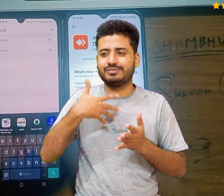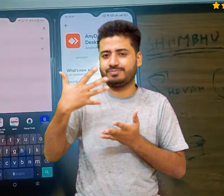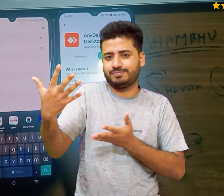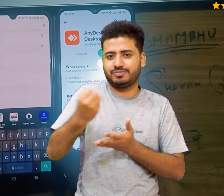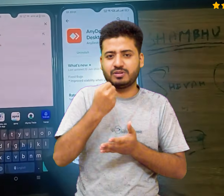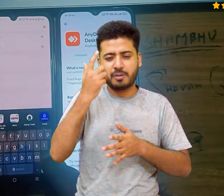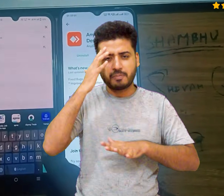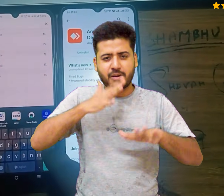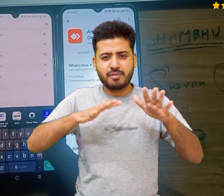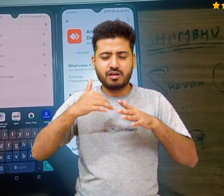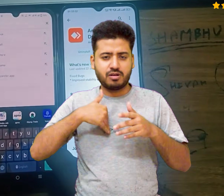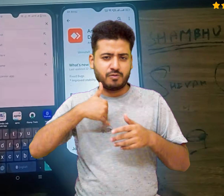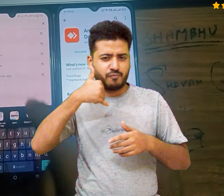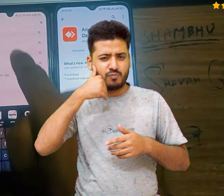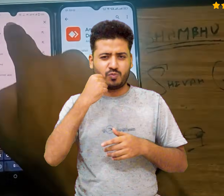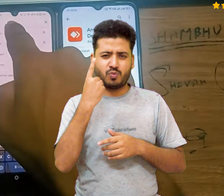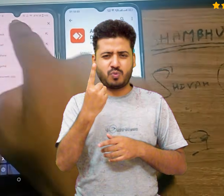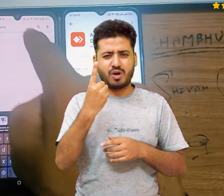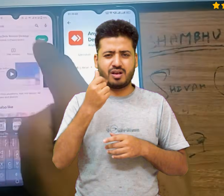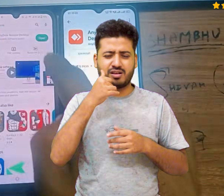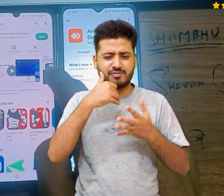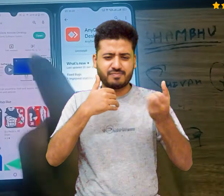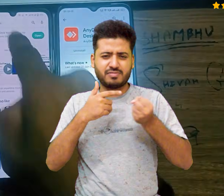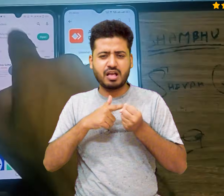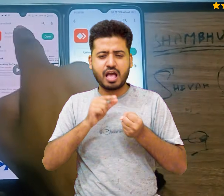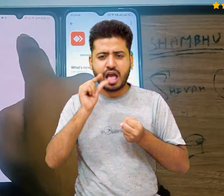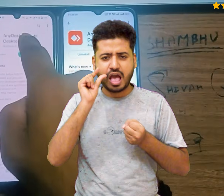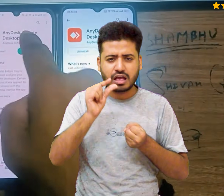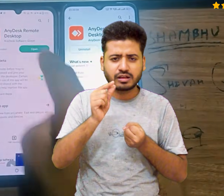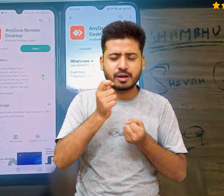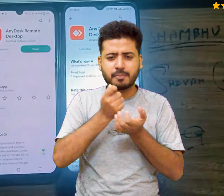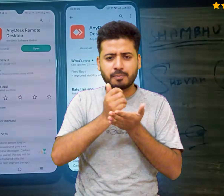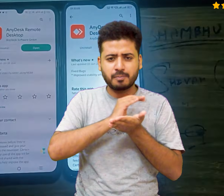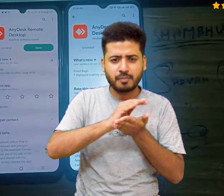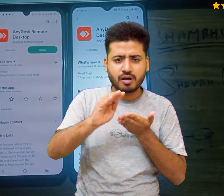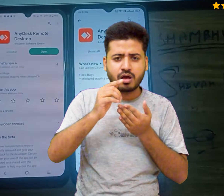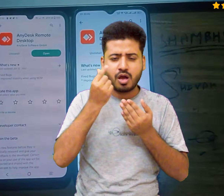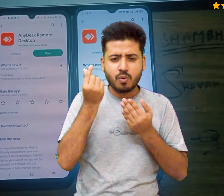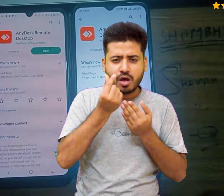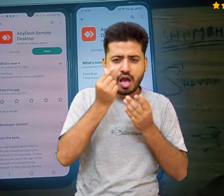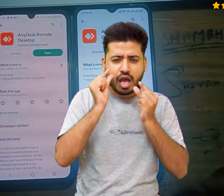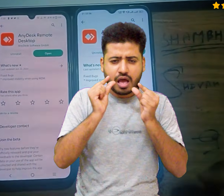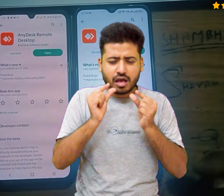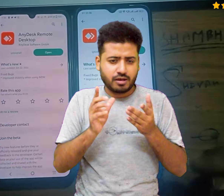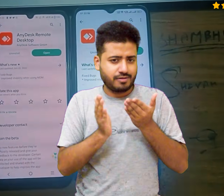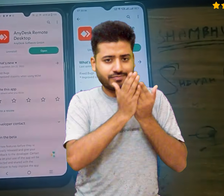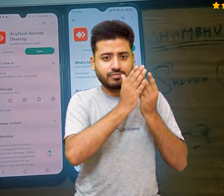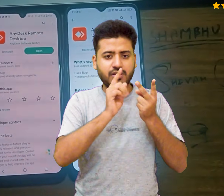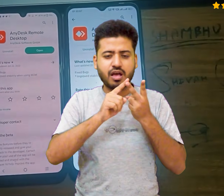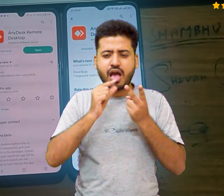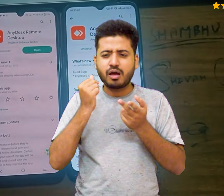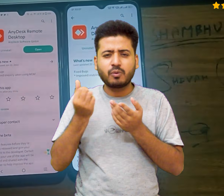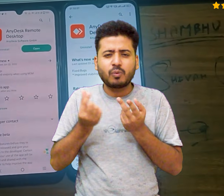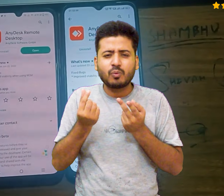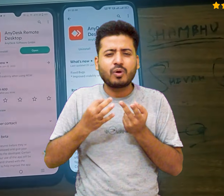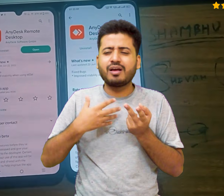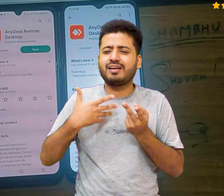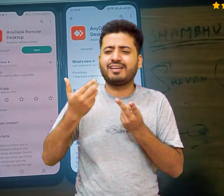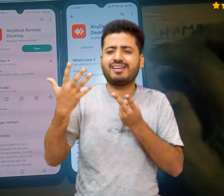media. Financial theft. With access to your banking and payment apps, attackers can steal funds, make unauthorized